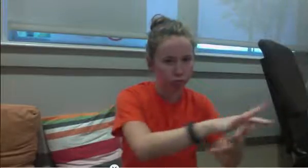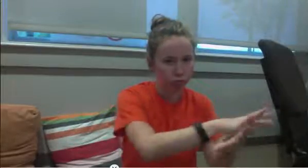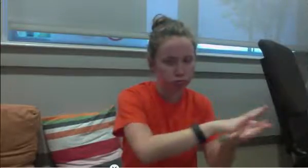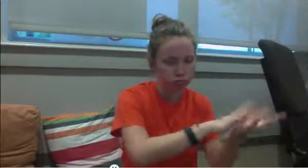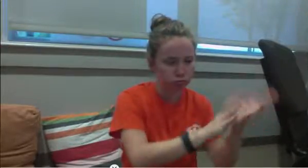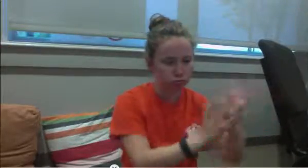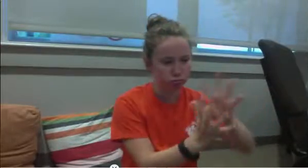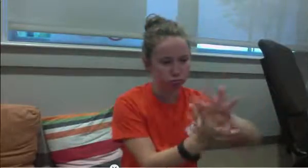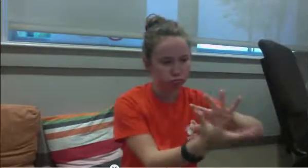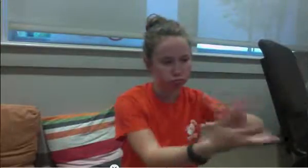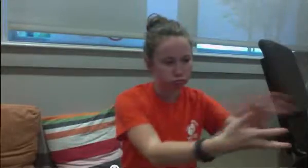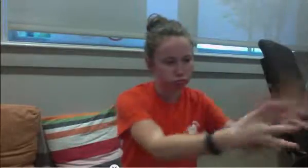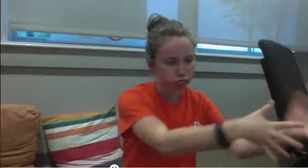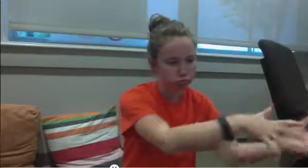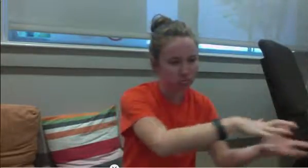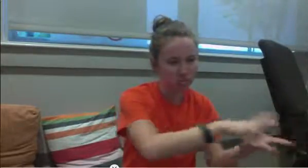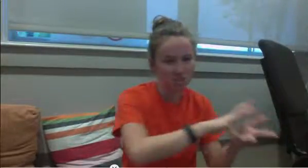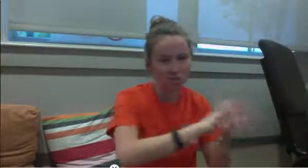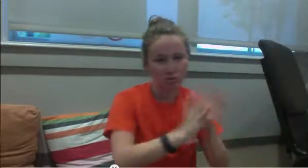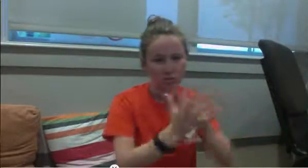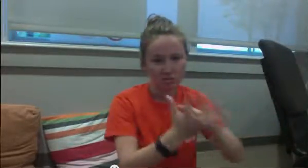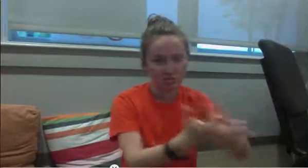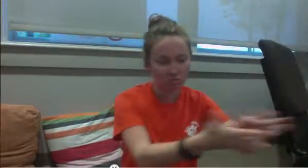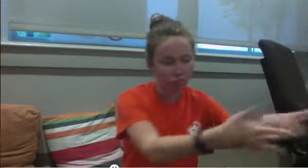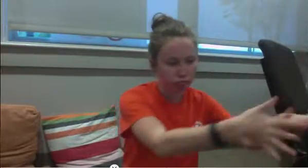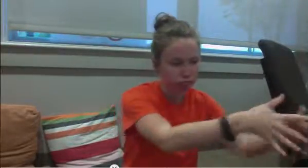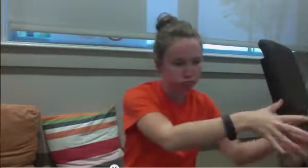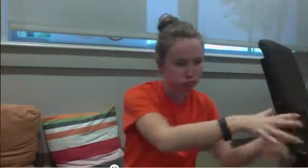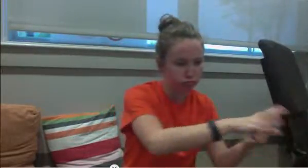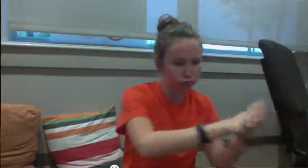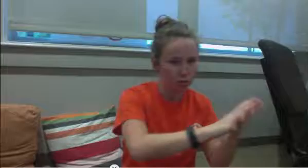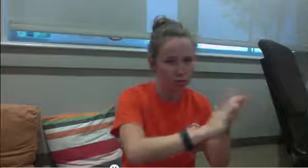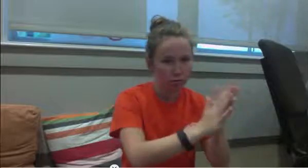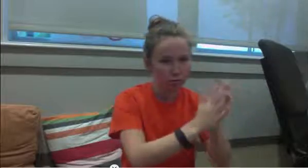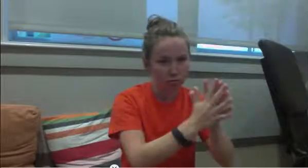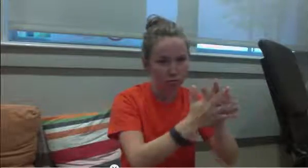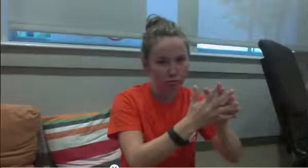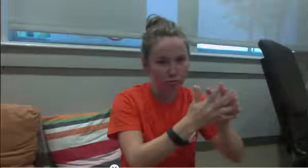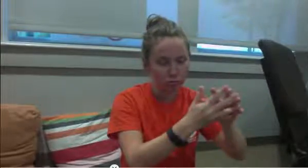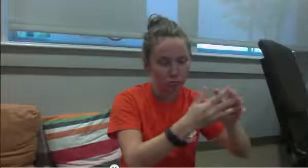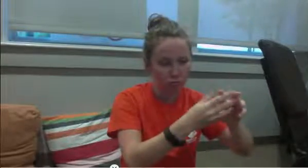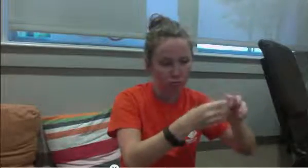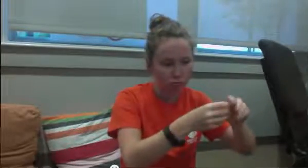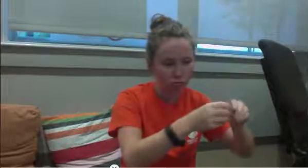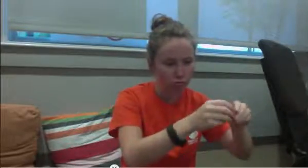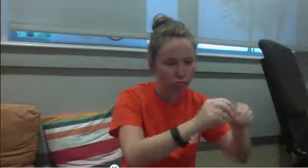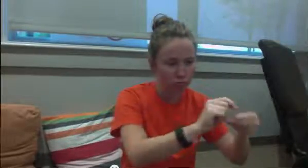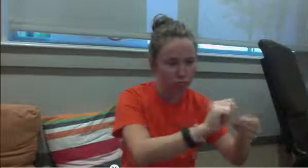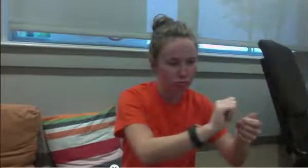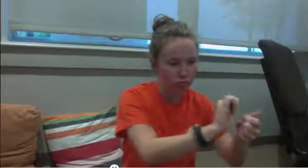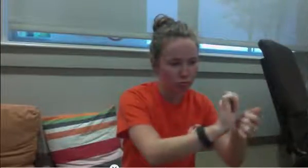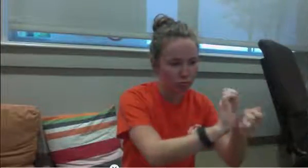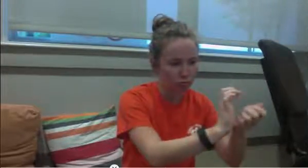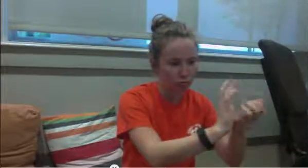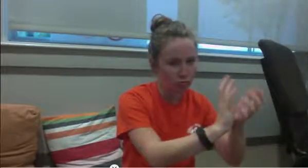and solid. It was all just gases moving around together. And they started